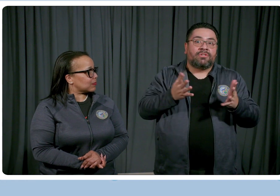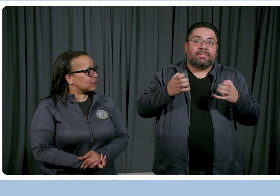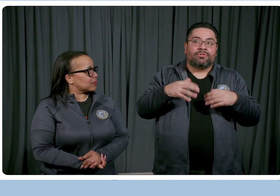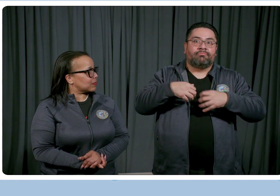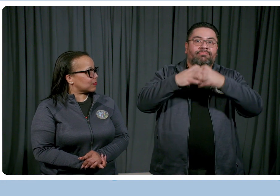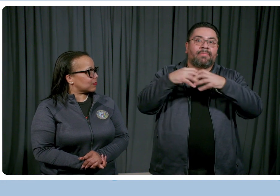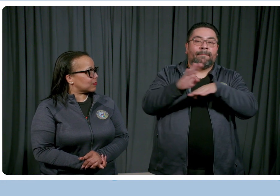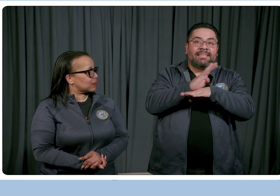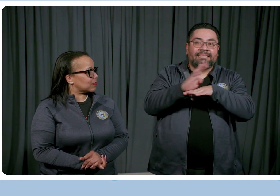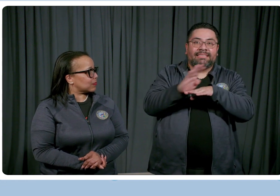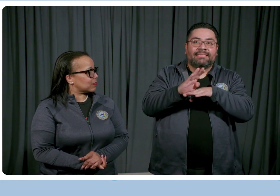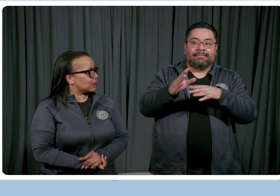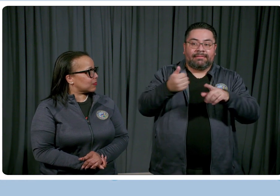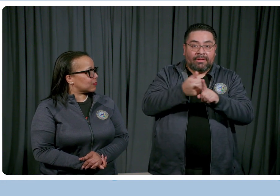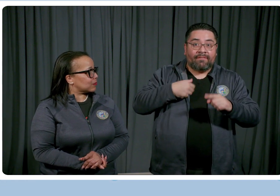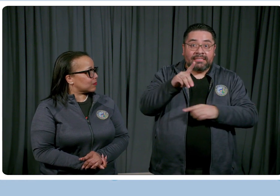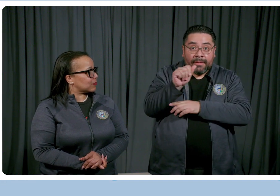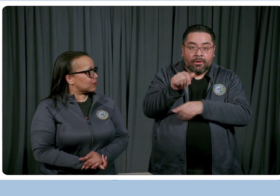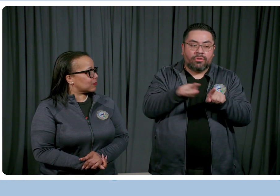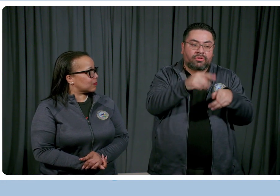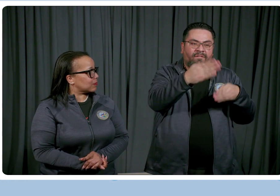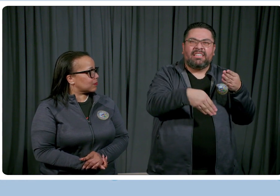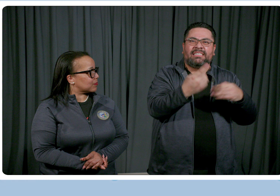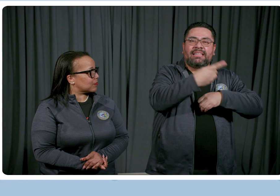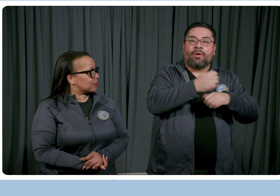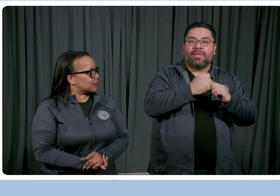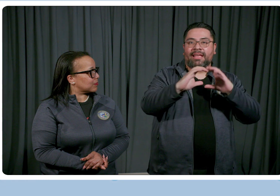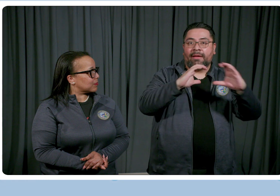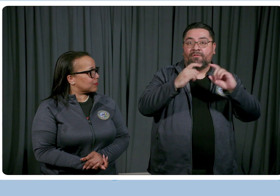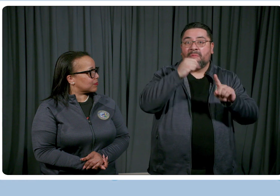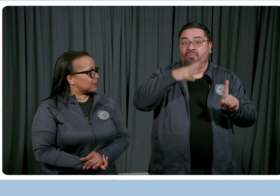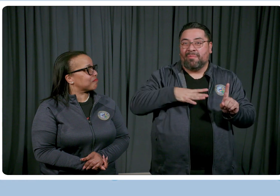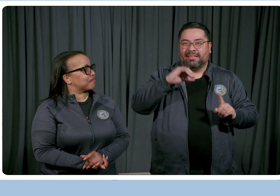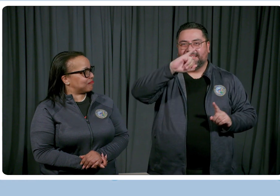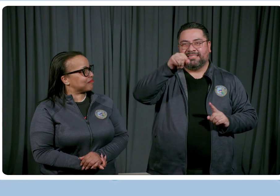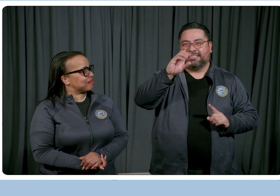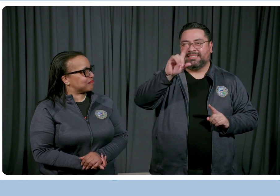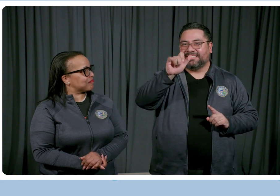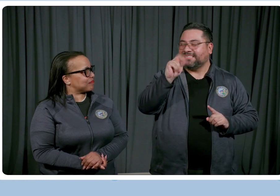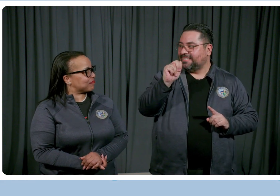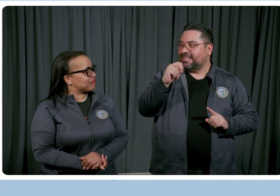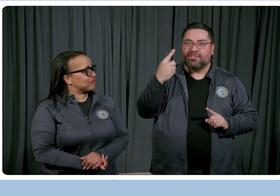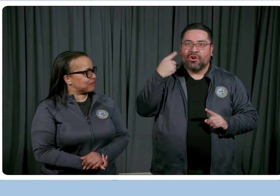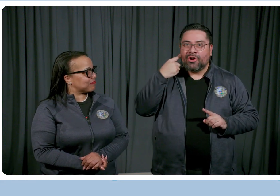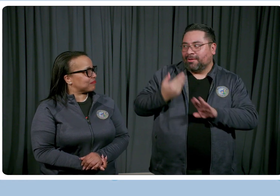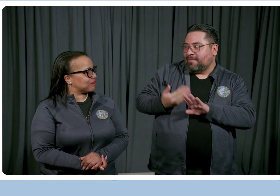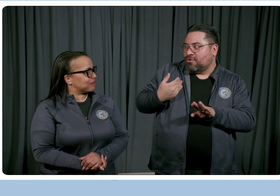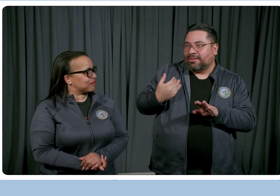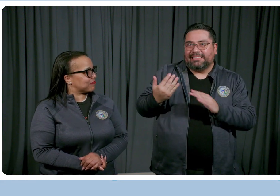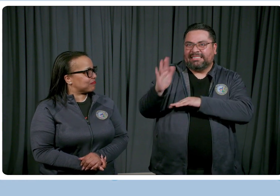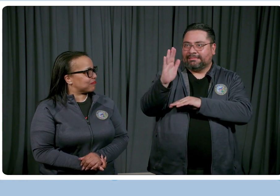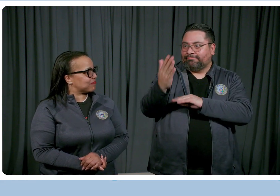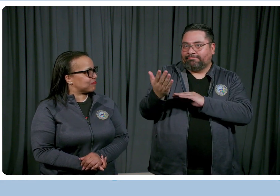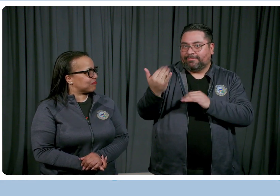person with a disability. We will also wrap up the day with a conversation from Jocelyn Ramasanta, who you heard from